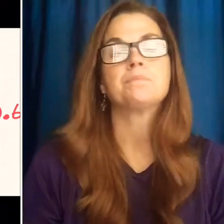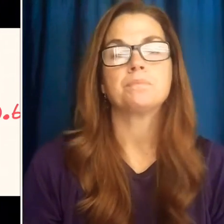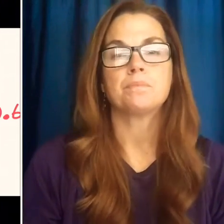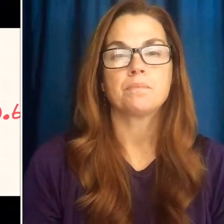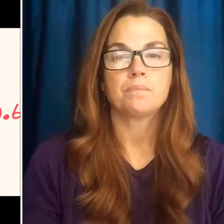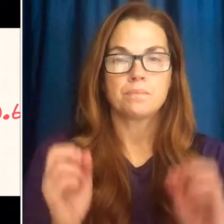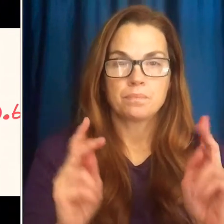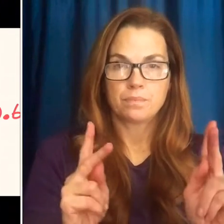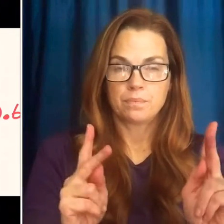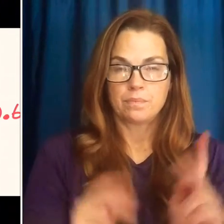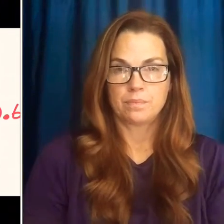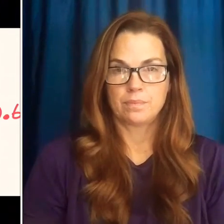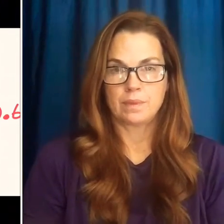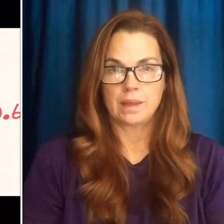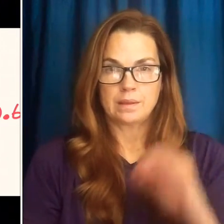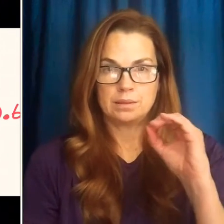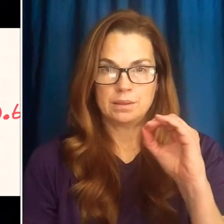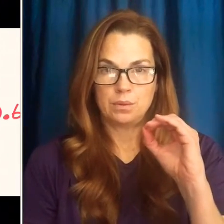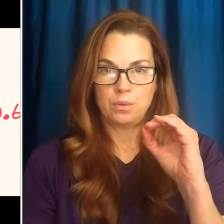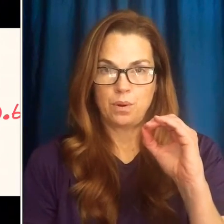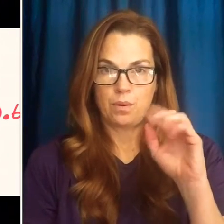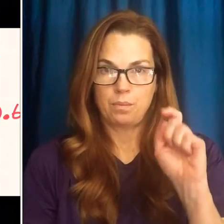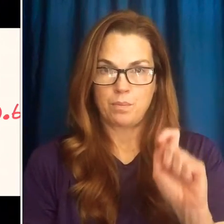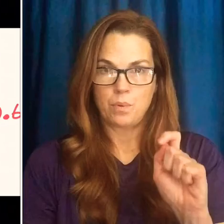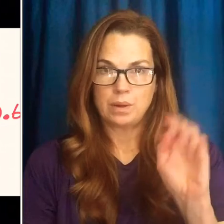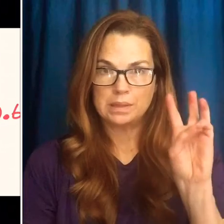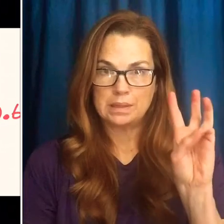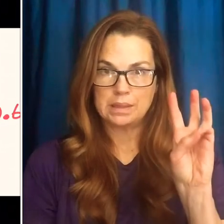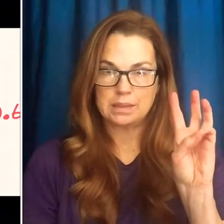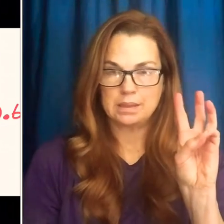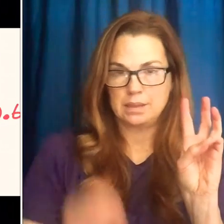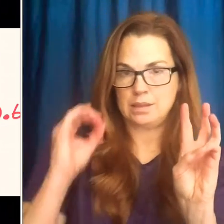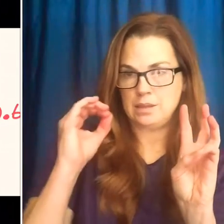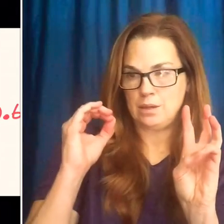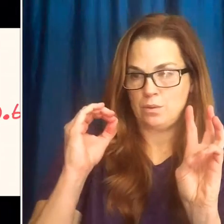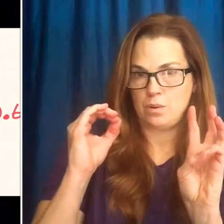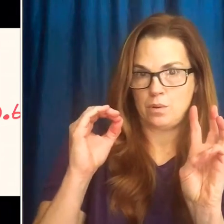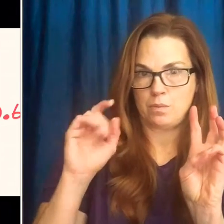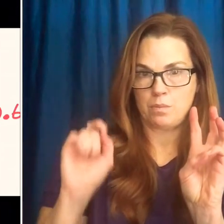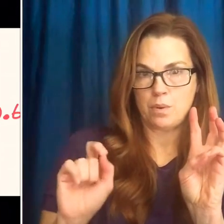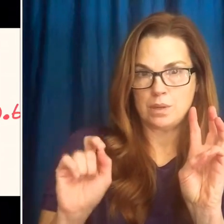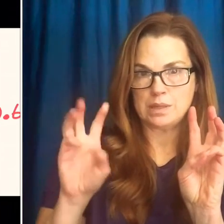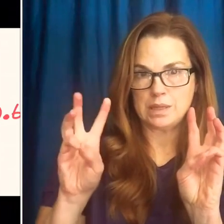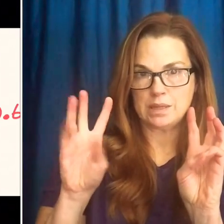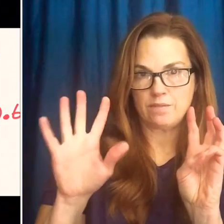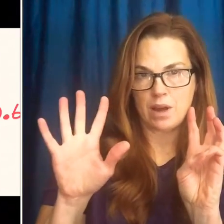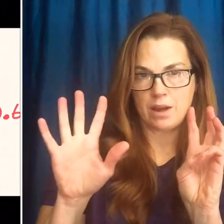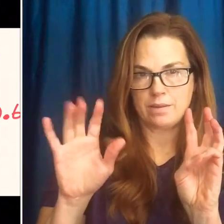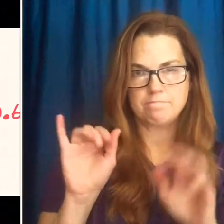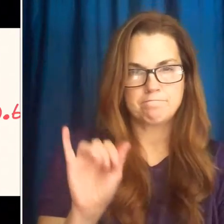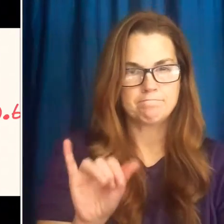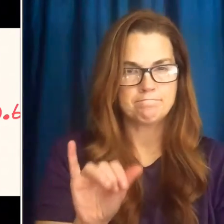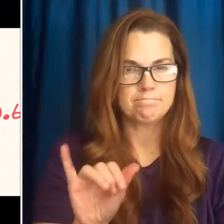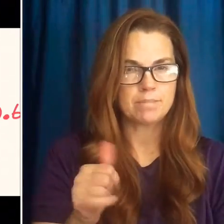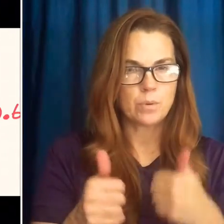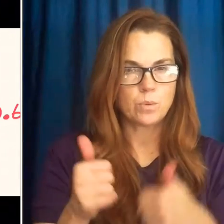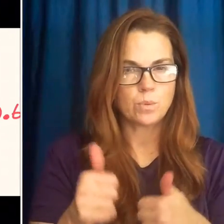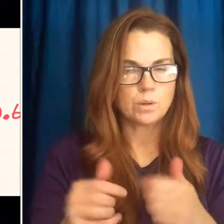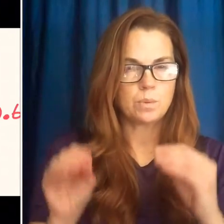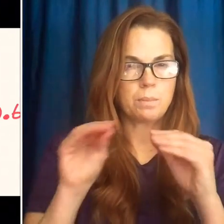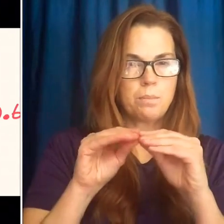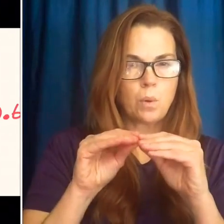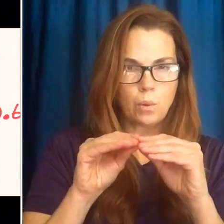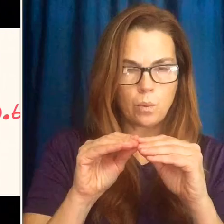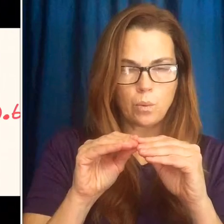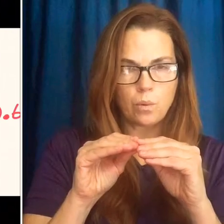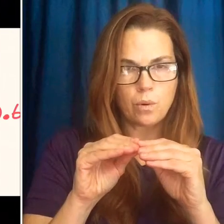0.65. Which decimal is larger? Well, I think, if you remember, the absence of a